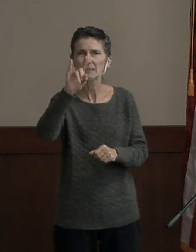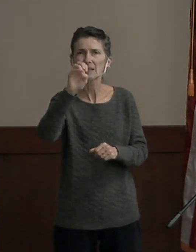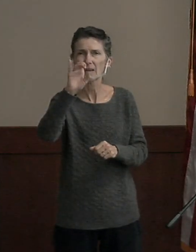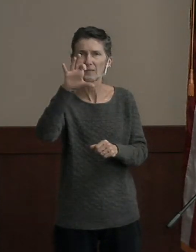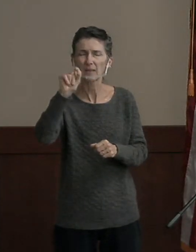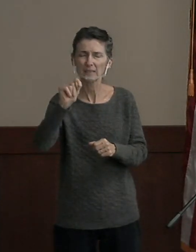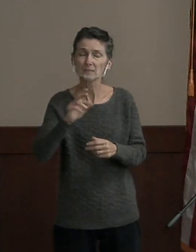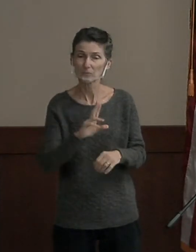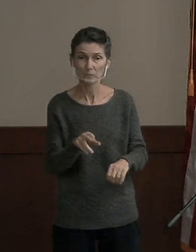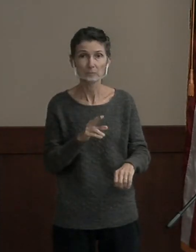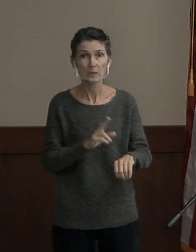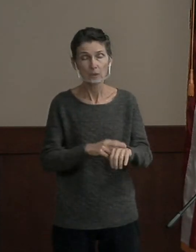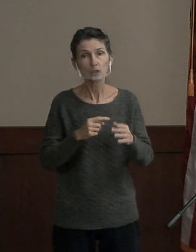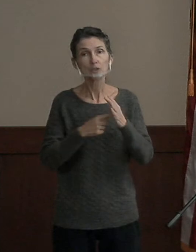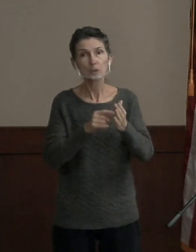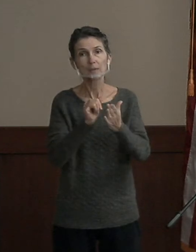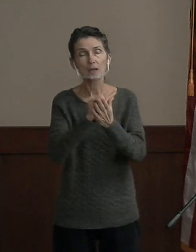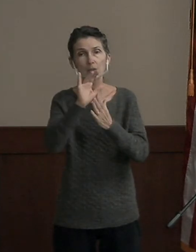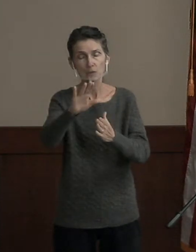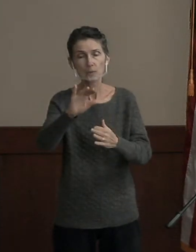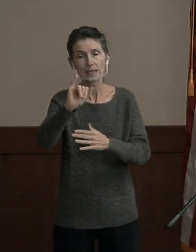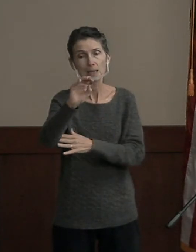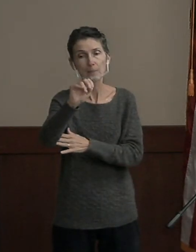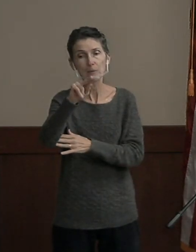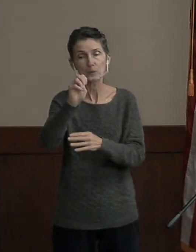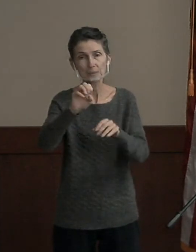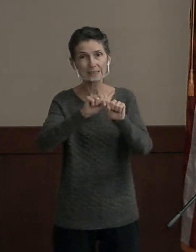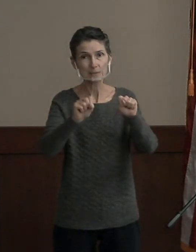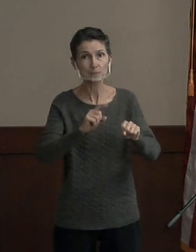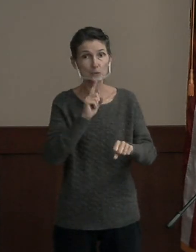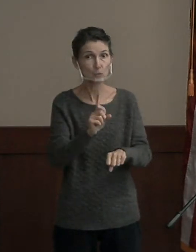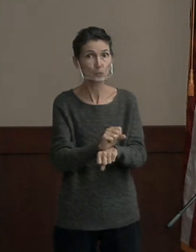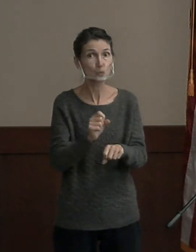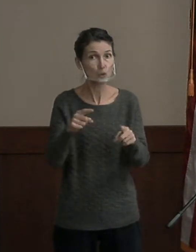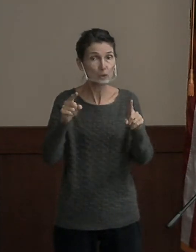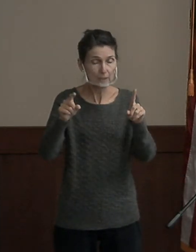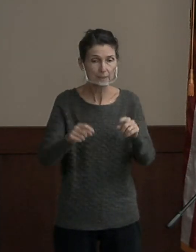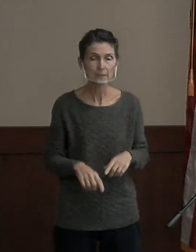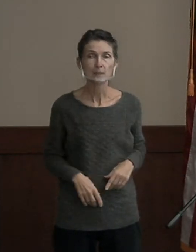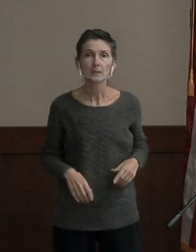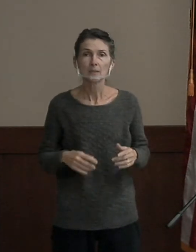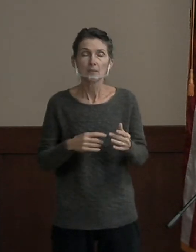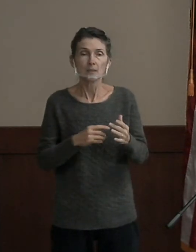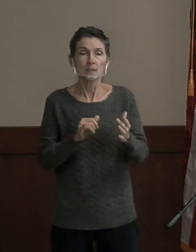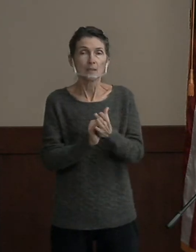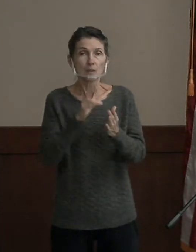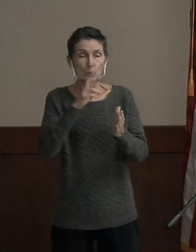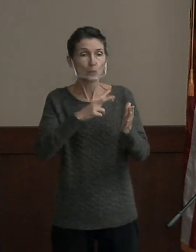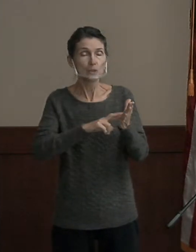natural. It actually shows that your immune system is working. The side effects noted in the